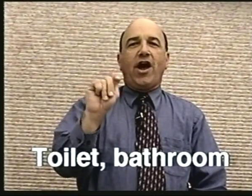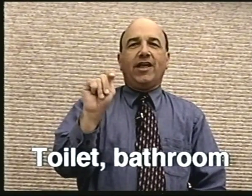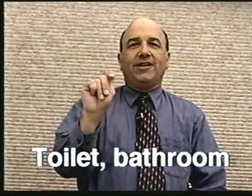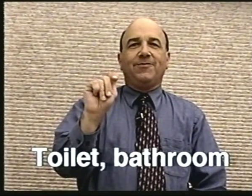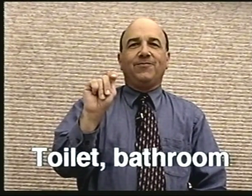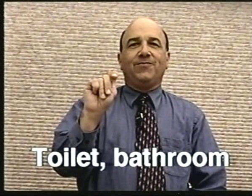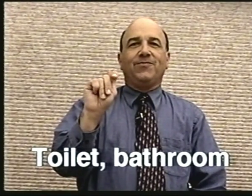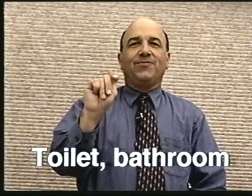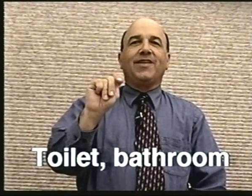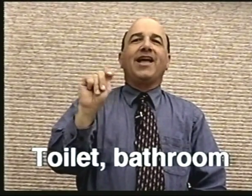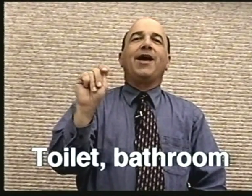Toilet,